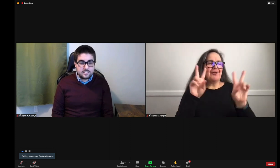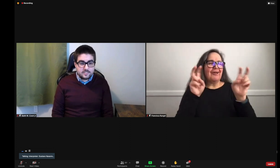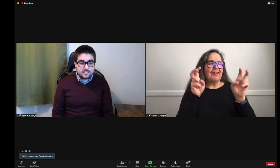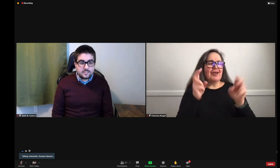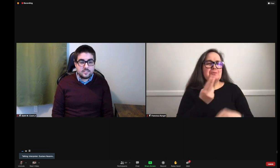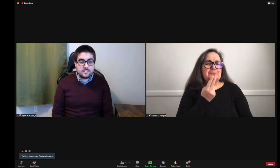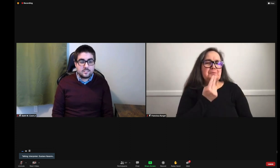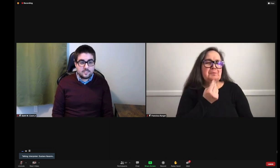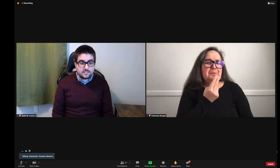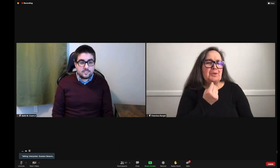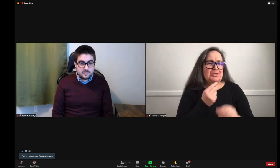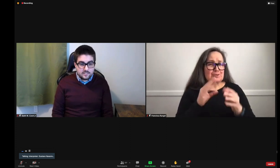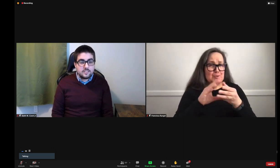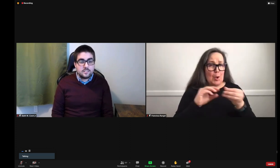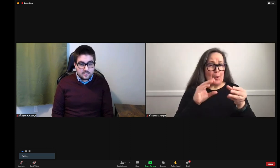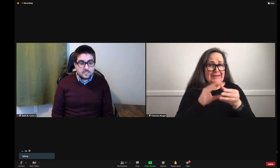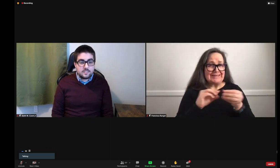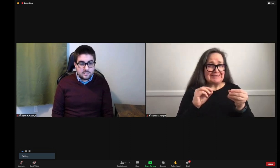great.